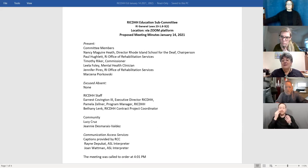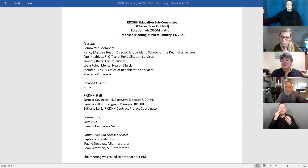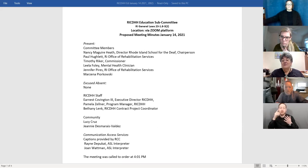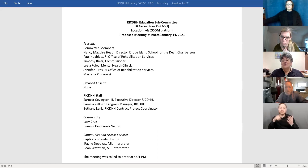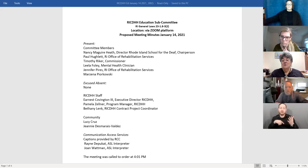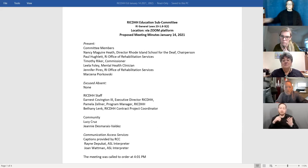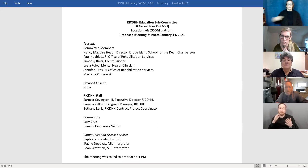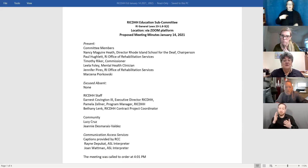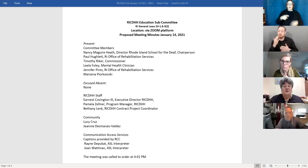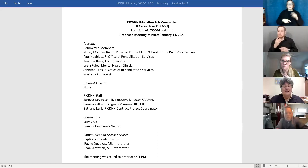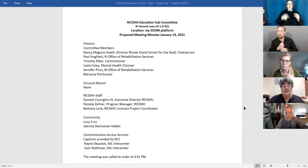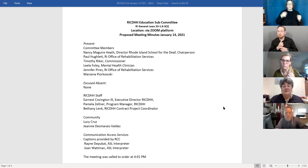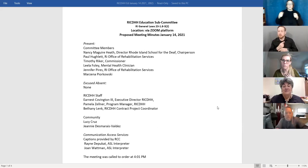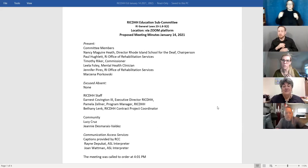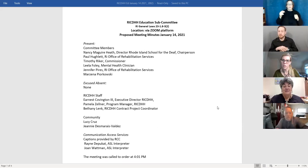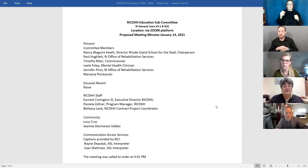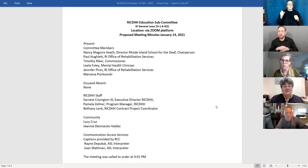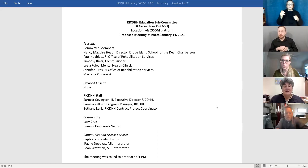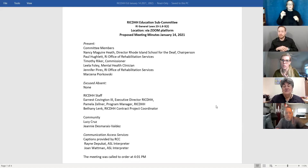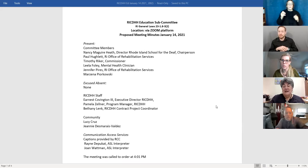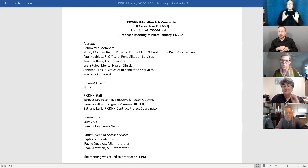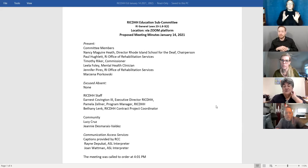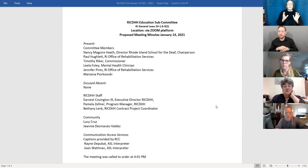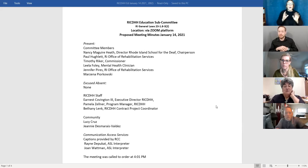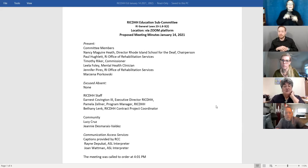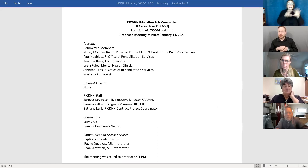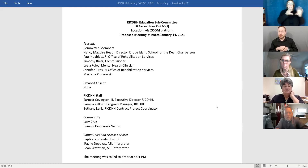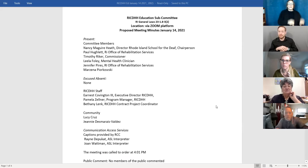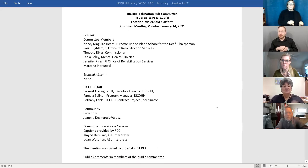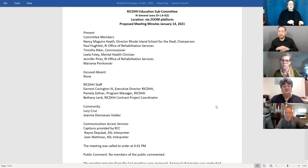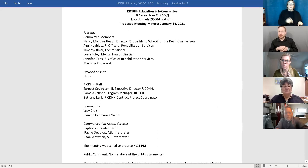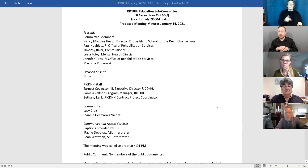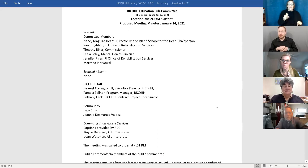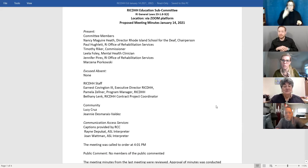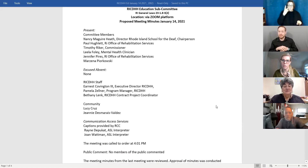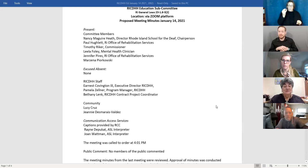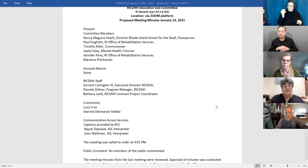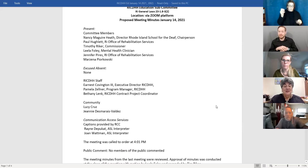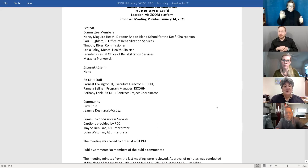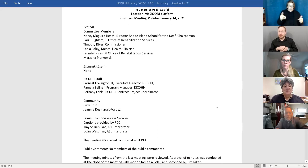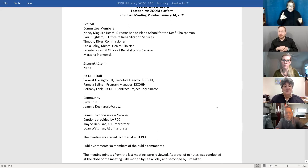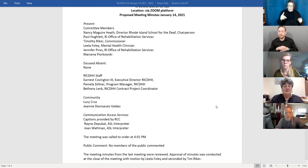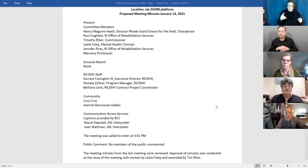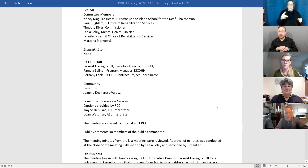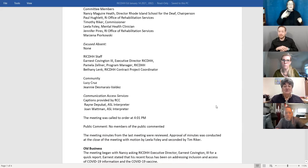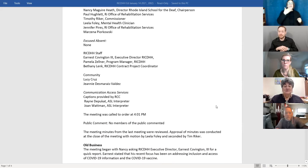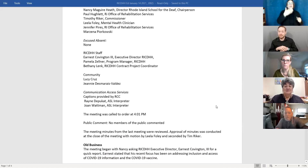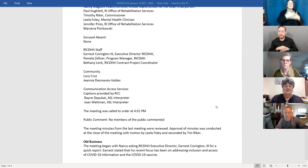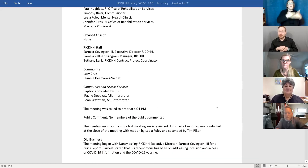I can't control them, so I can't take them down so you can read them. Thank you, Bethany.